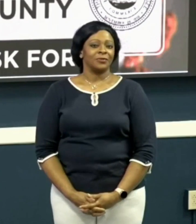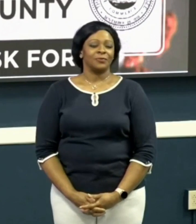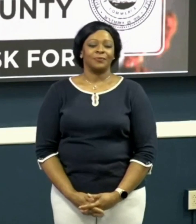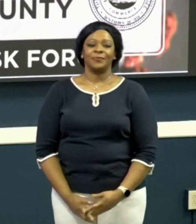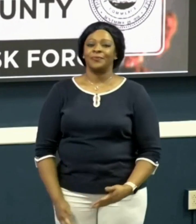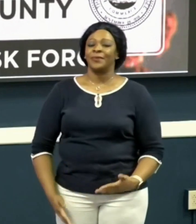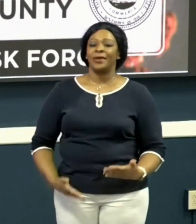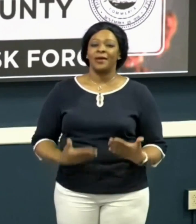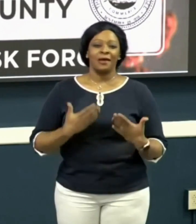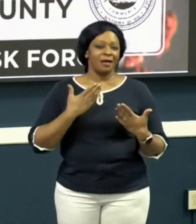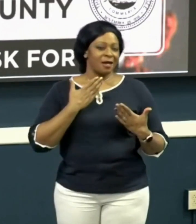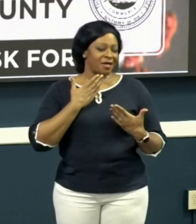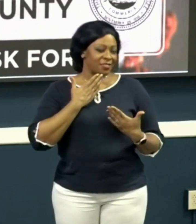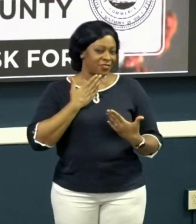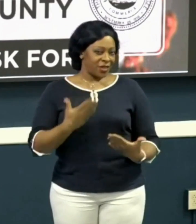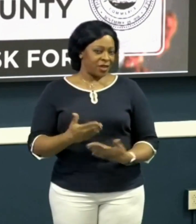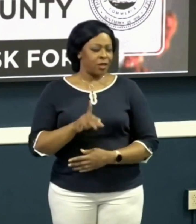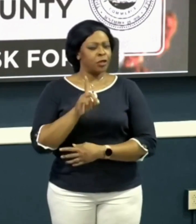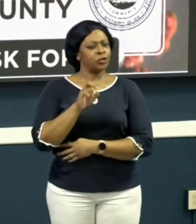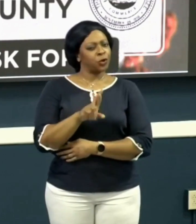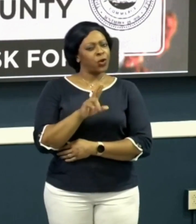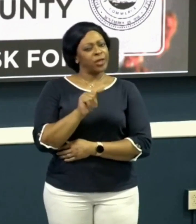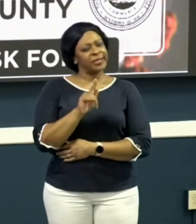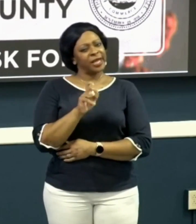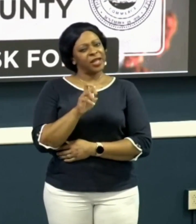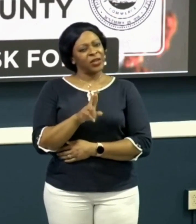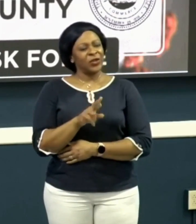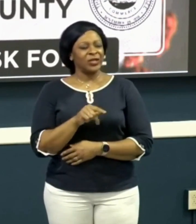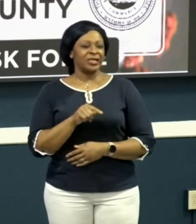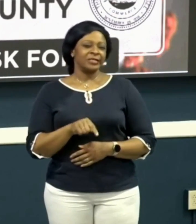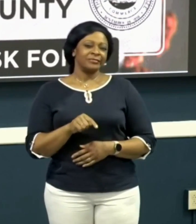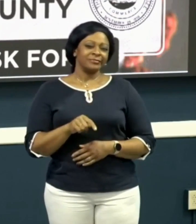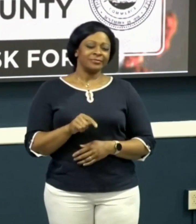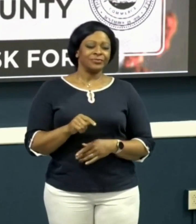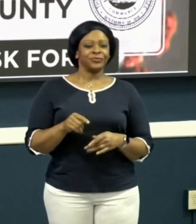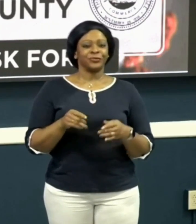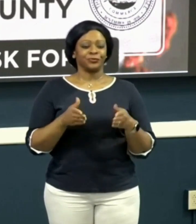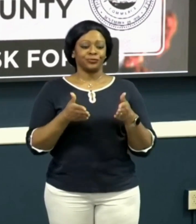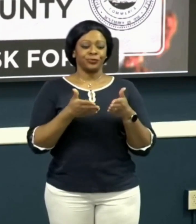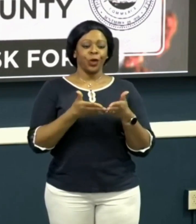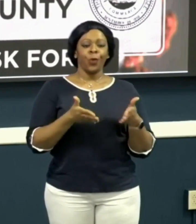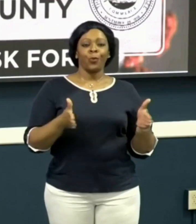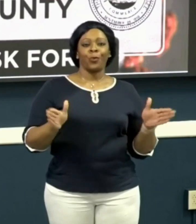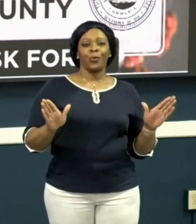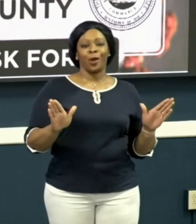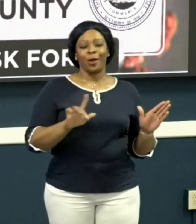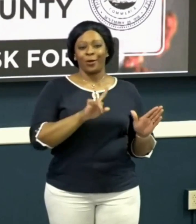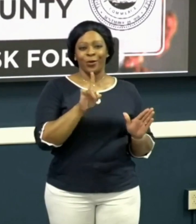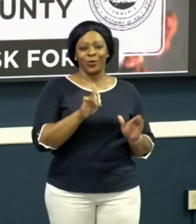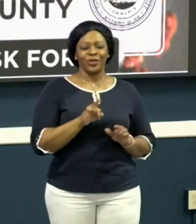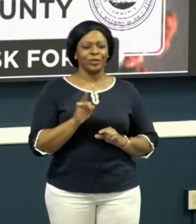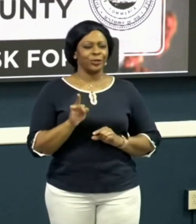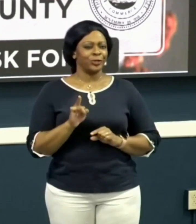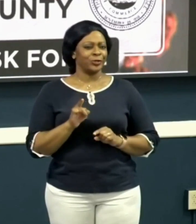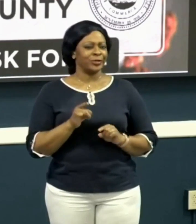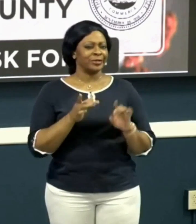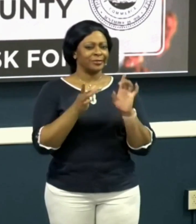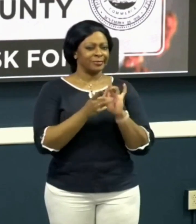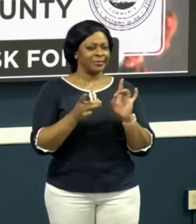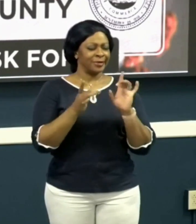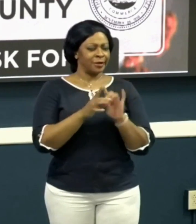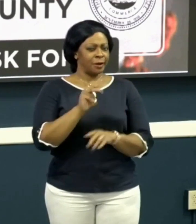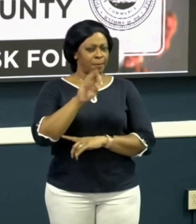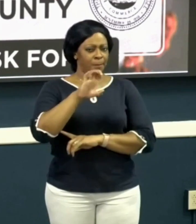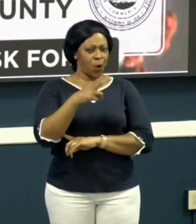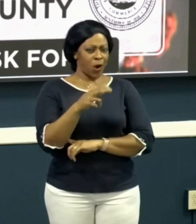Thank you. And Dr. Taylor, this is kind of a broad question, but you mentioned March 10th